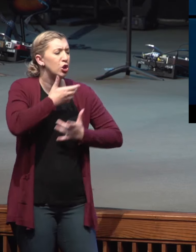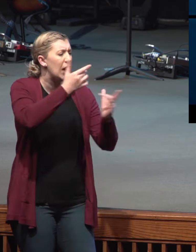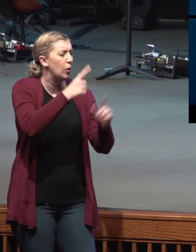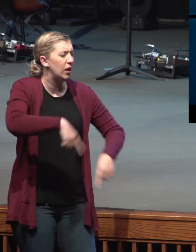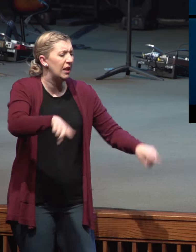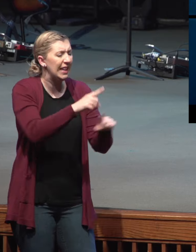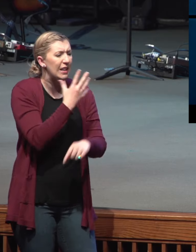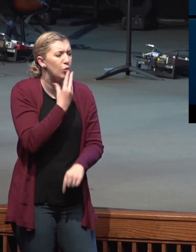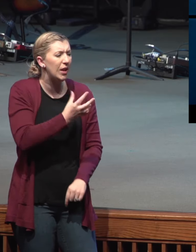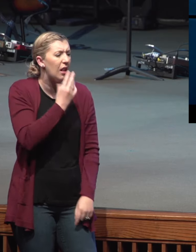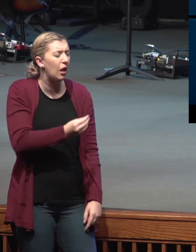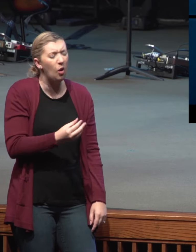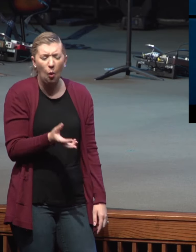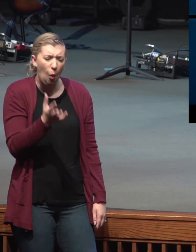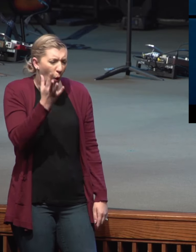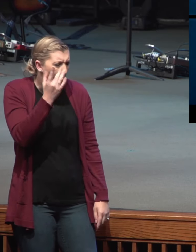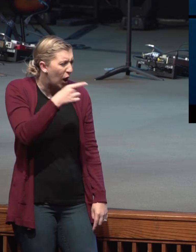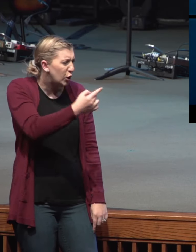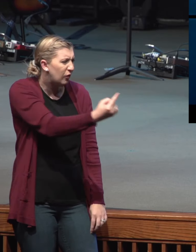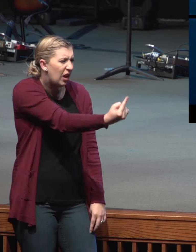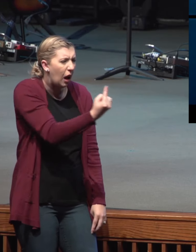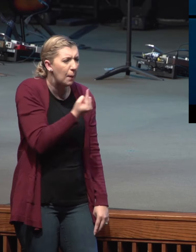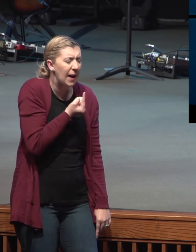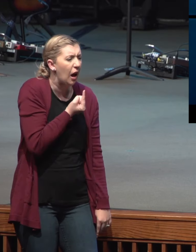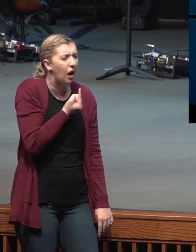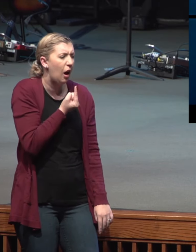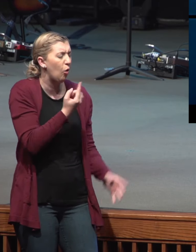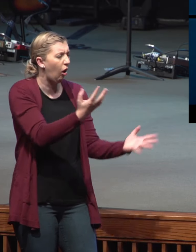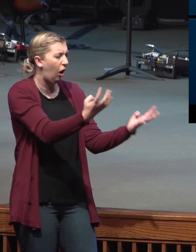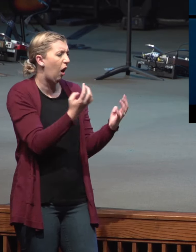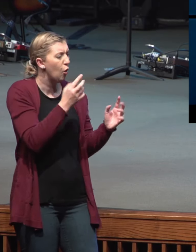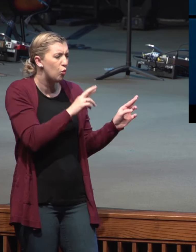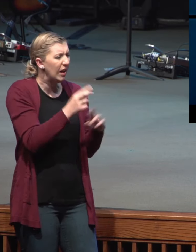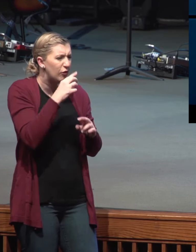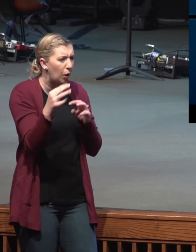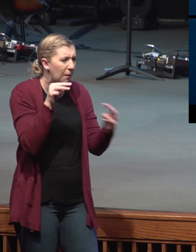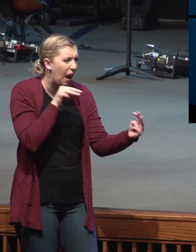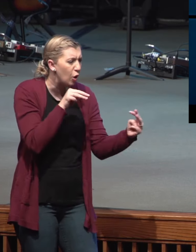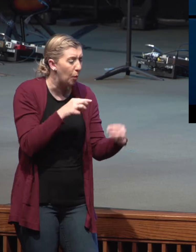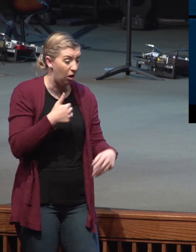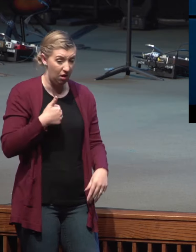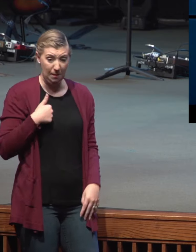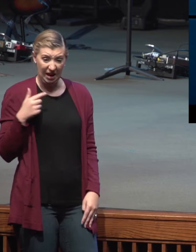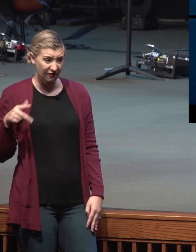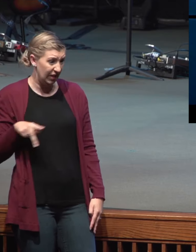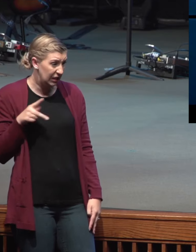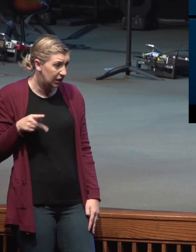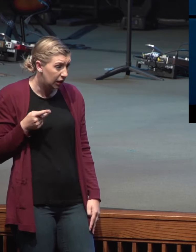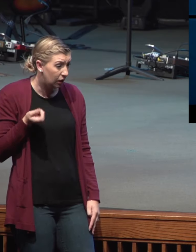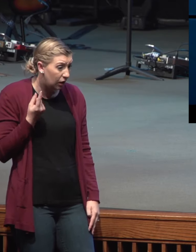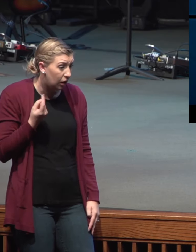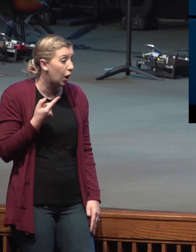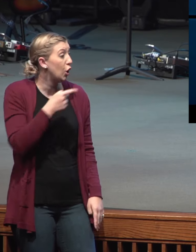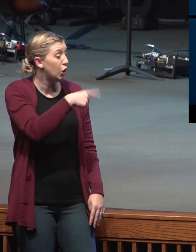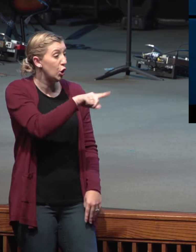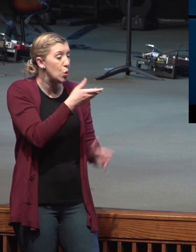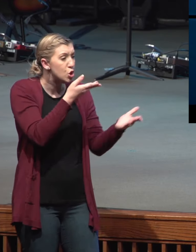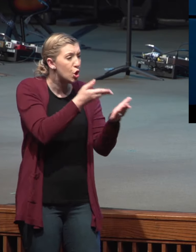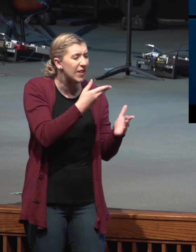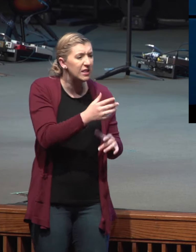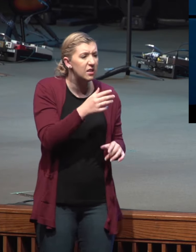Israel, "Why have you come out to draw up for battle? Am I not a Philistine? And are you not servants